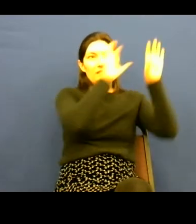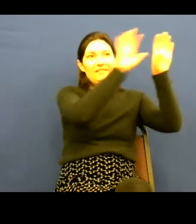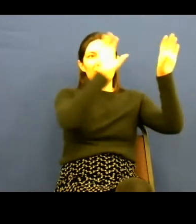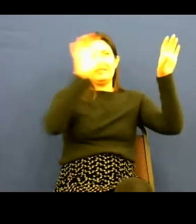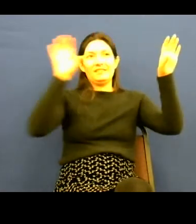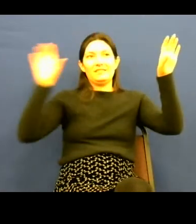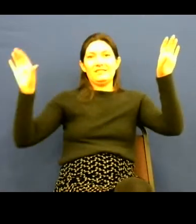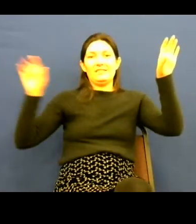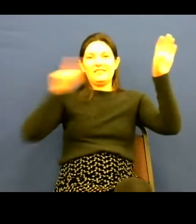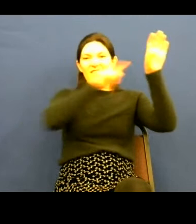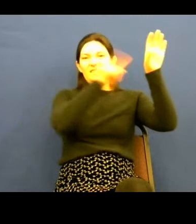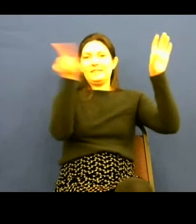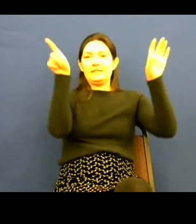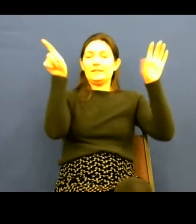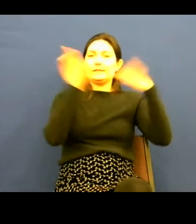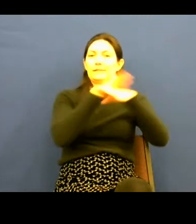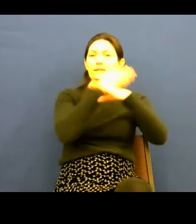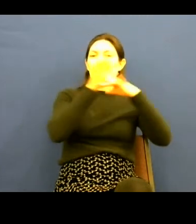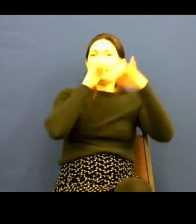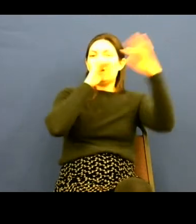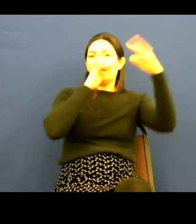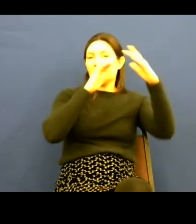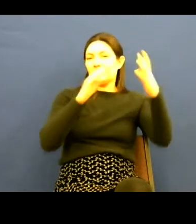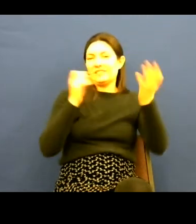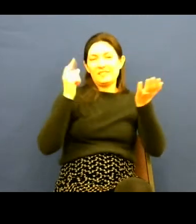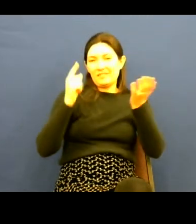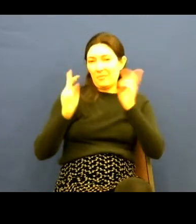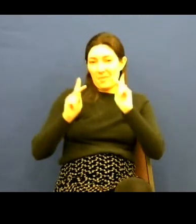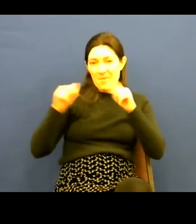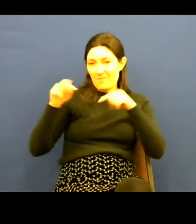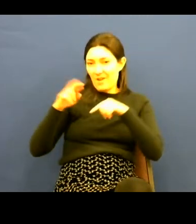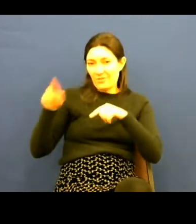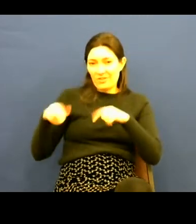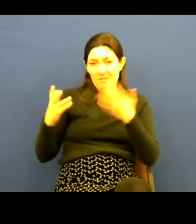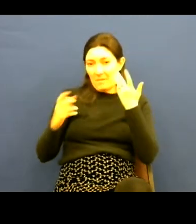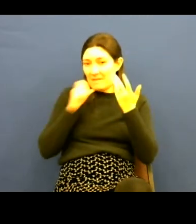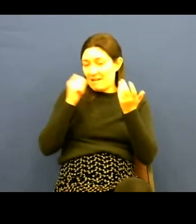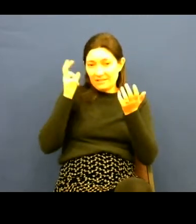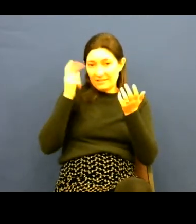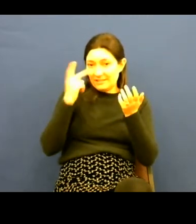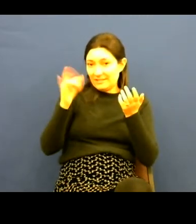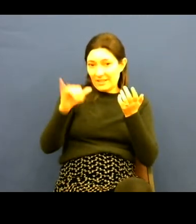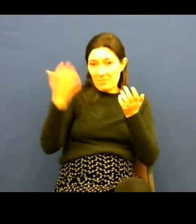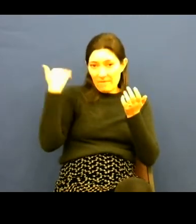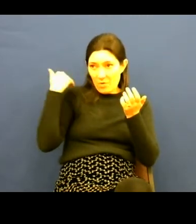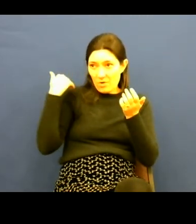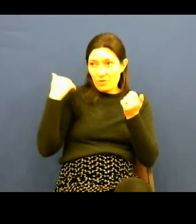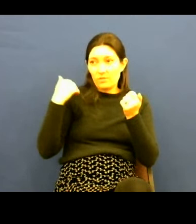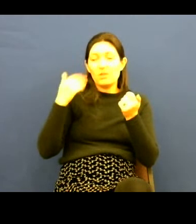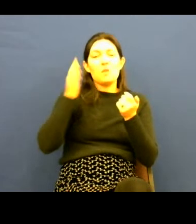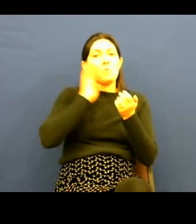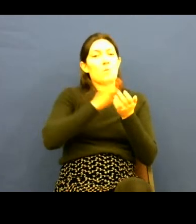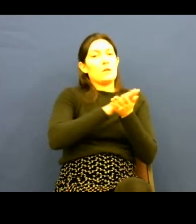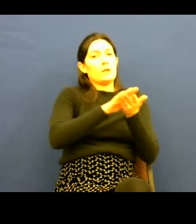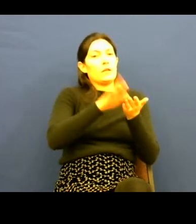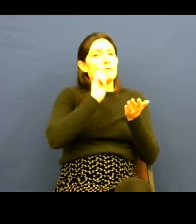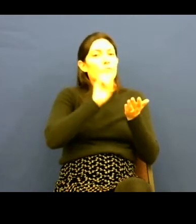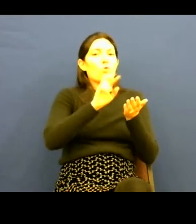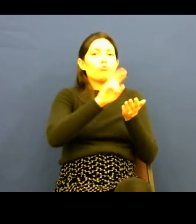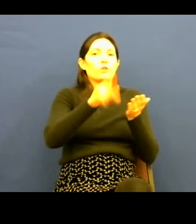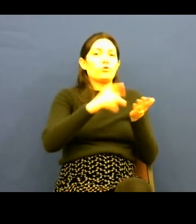likely have not seen before. And it will also be an educational experience and something for Rochester artists to participate